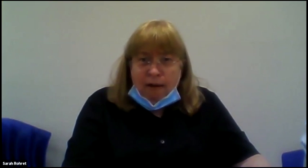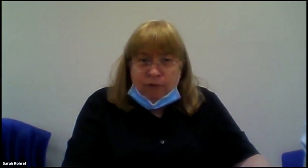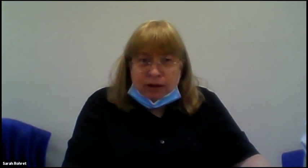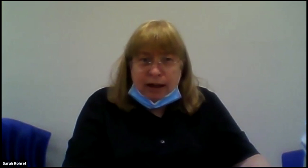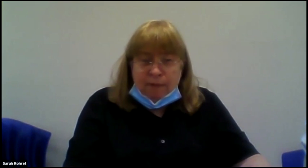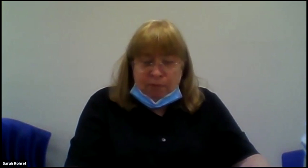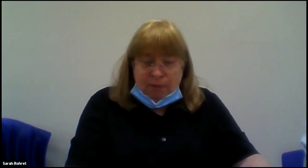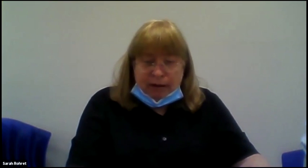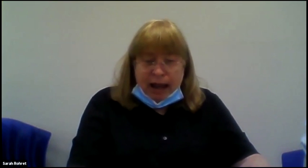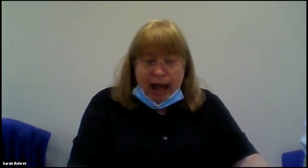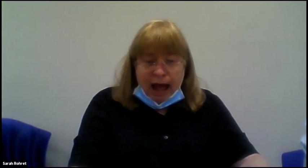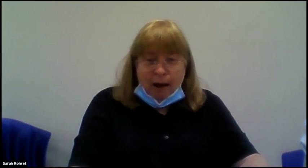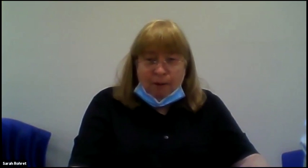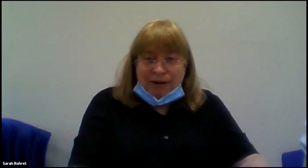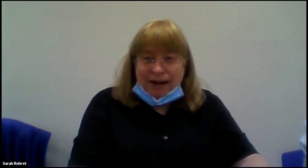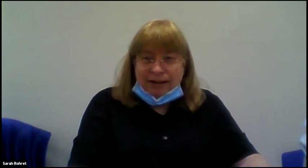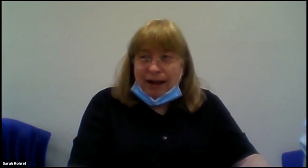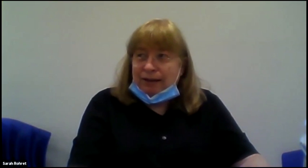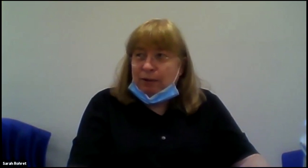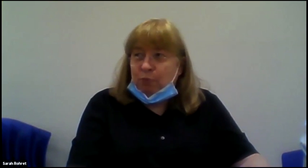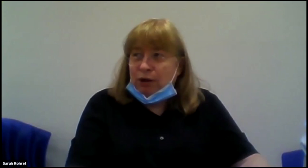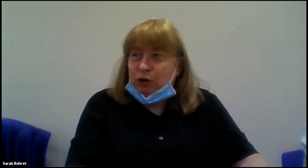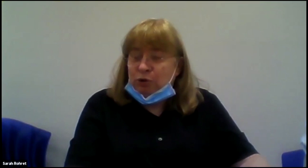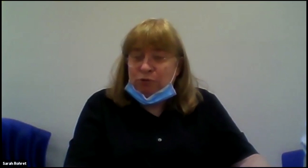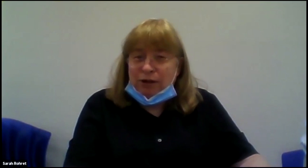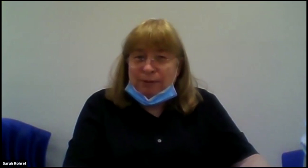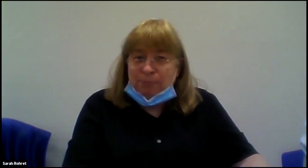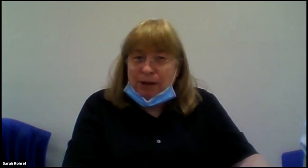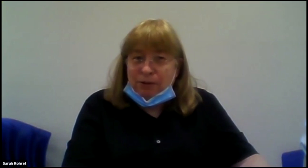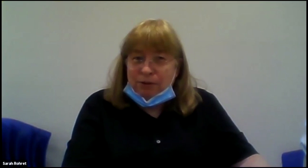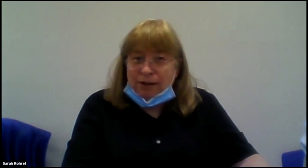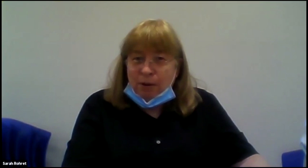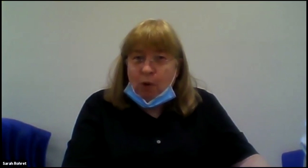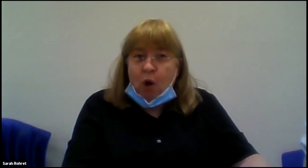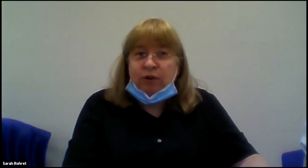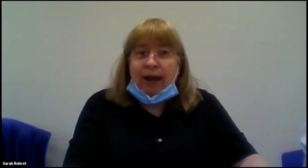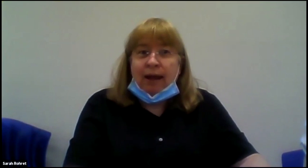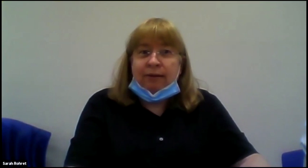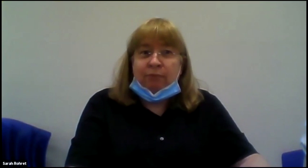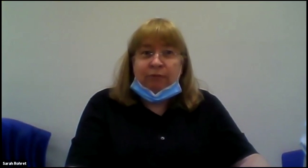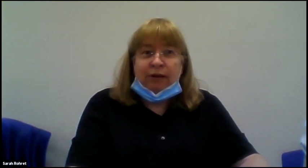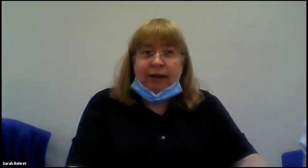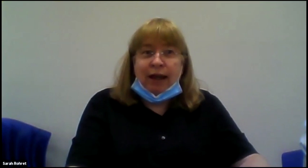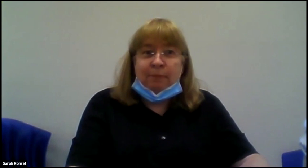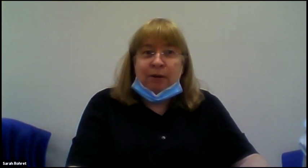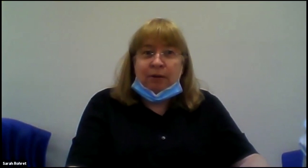awful. It comes from a cow. I said, well, do you drink milk at home? Oh, yes, and we really like milk.